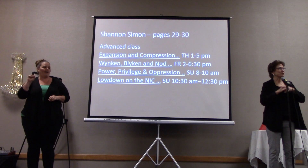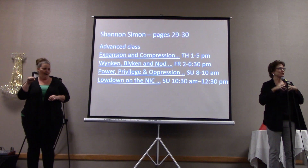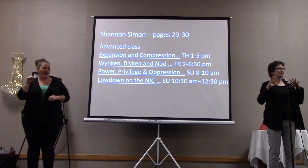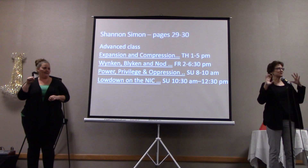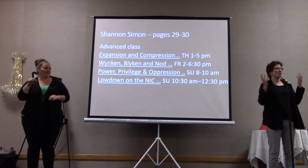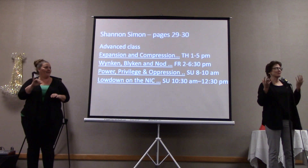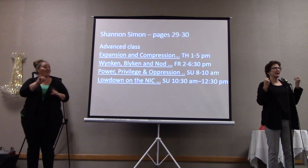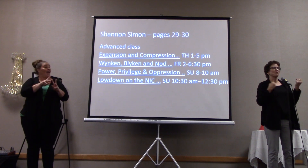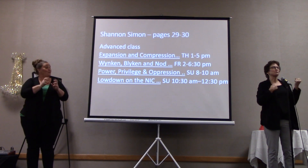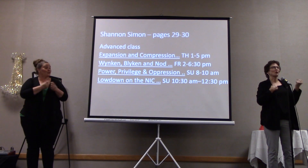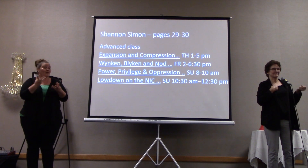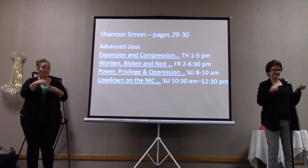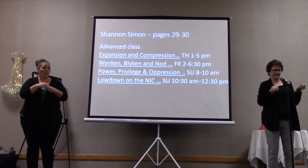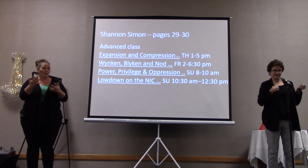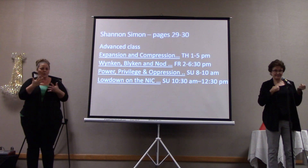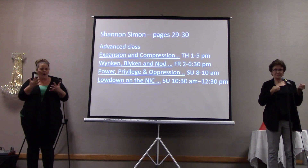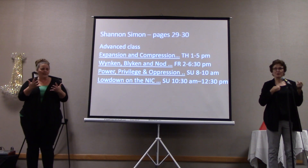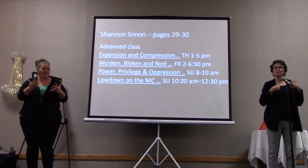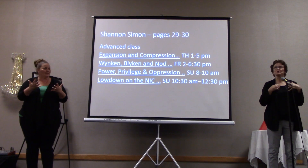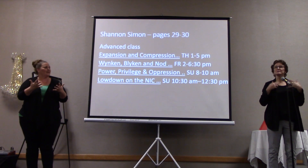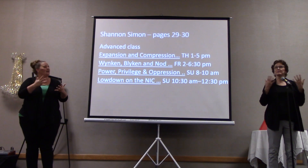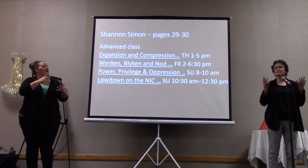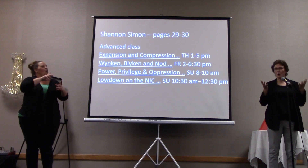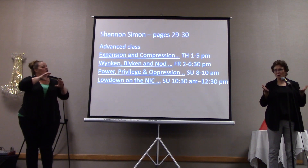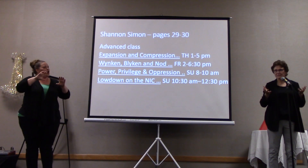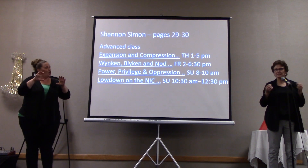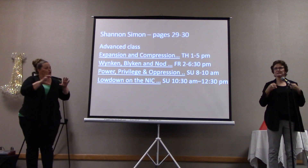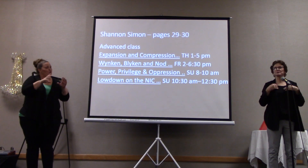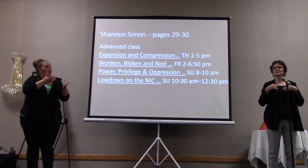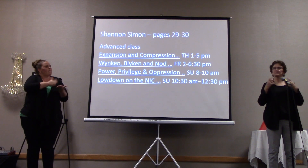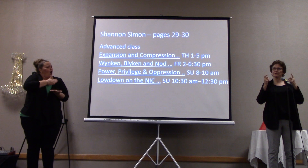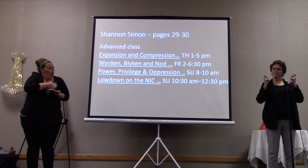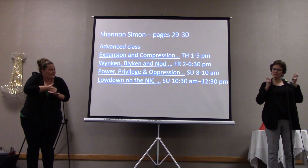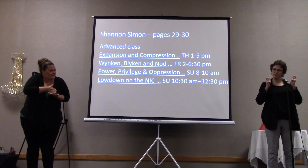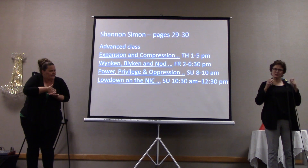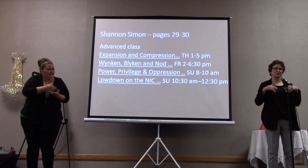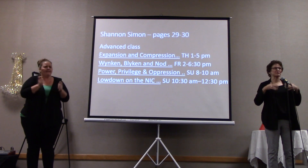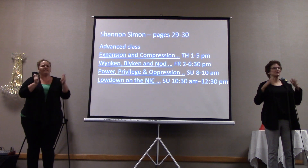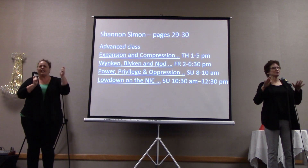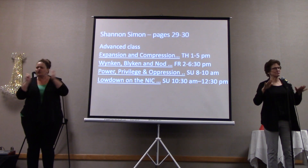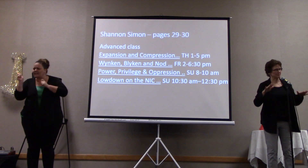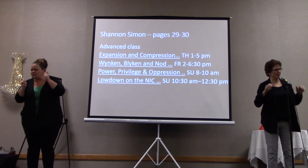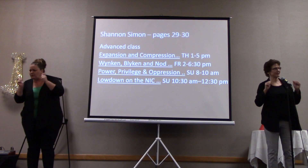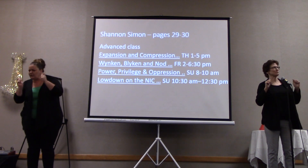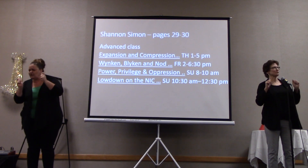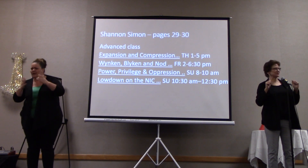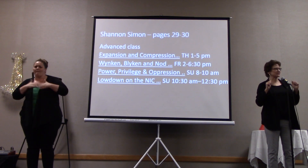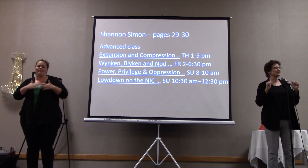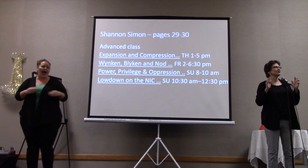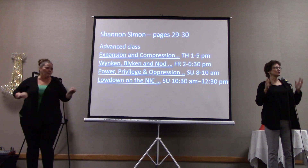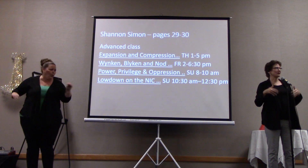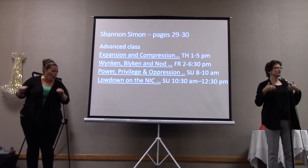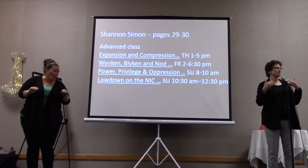that workshop is all about prosody. So using pauses, using facial expression, using body